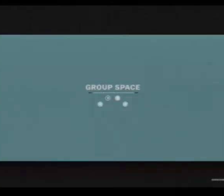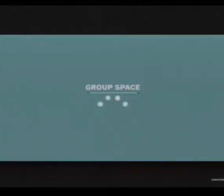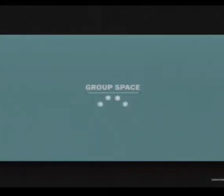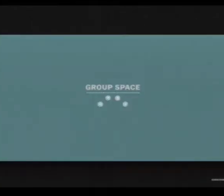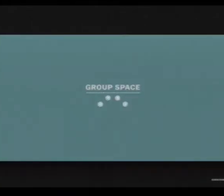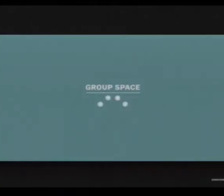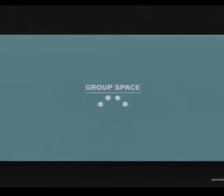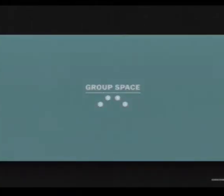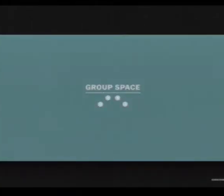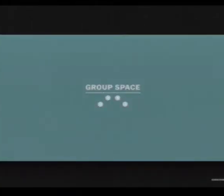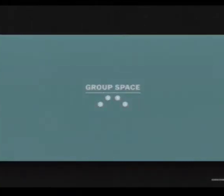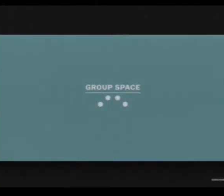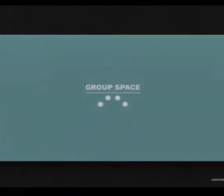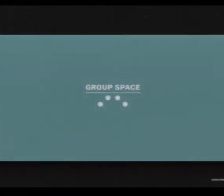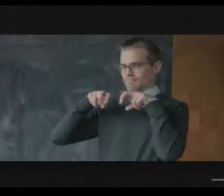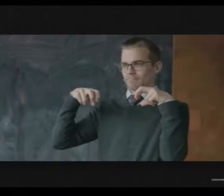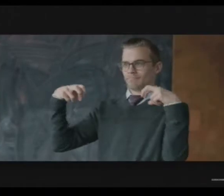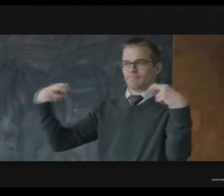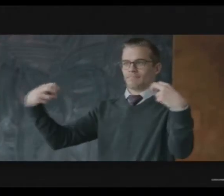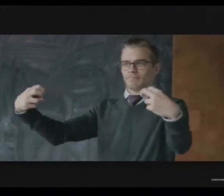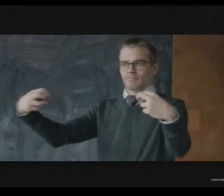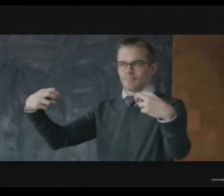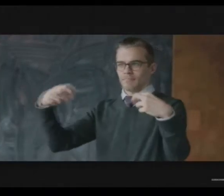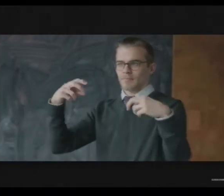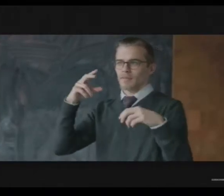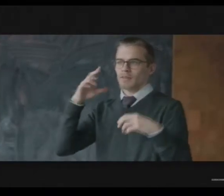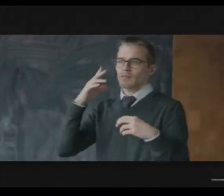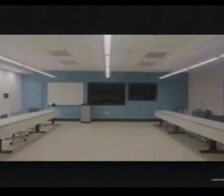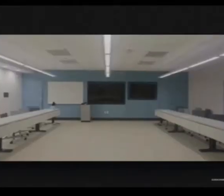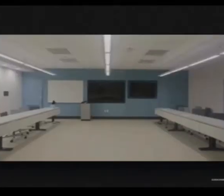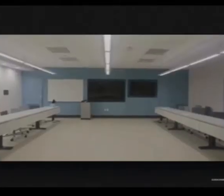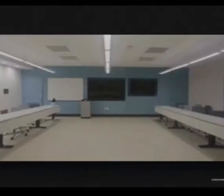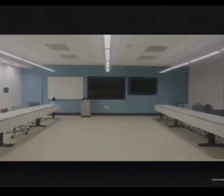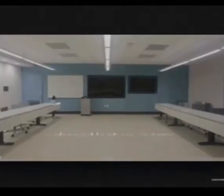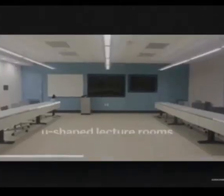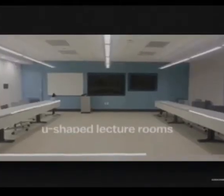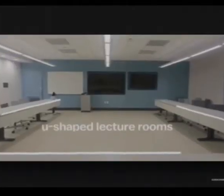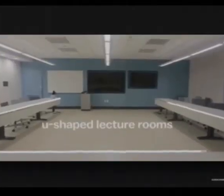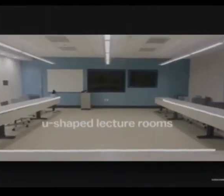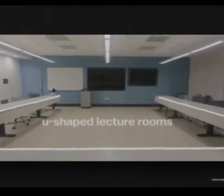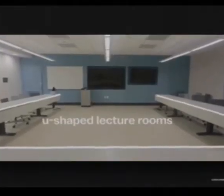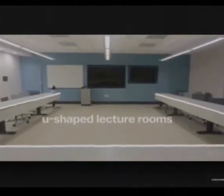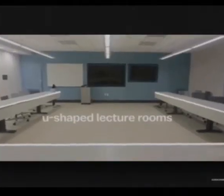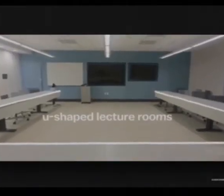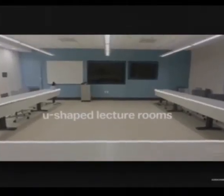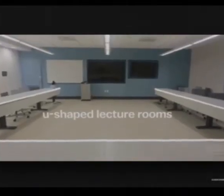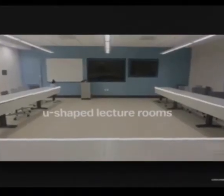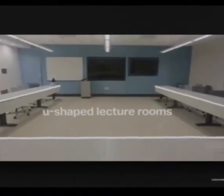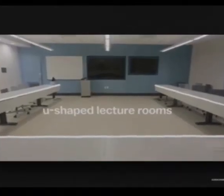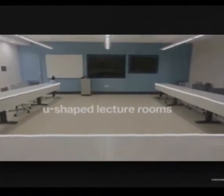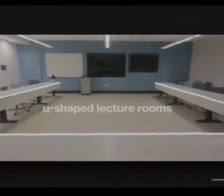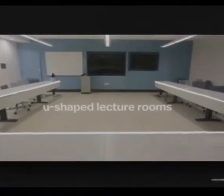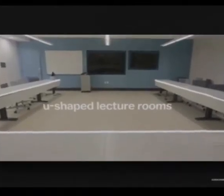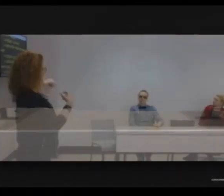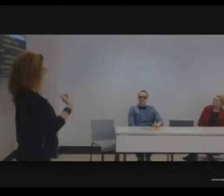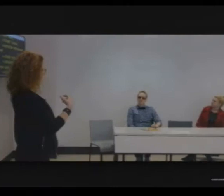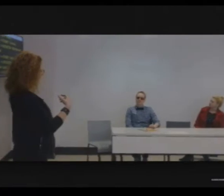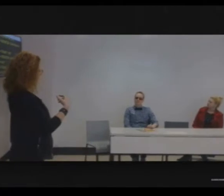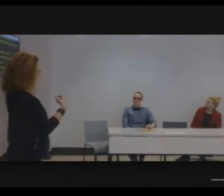The classrooms are oriented in a semicircle or a U shape, so that classmates can continually visually connect with